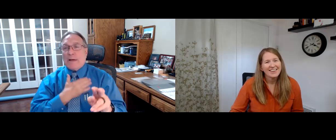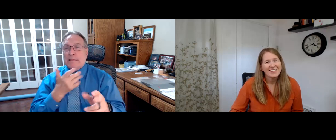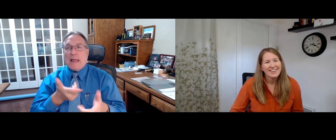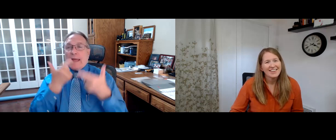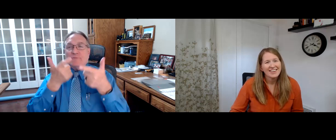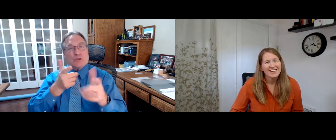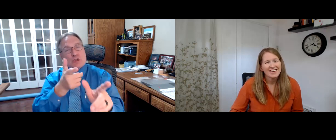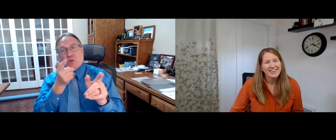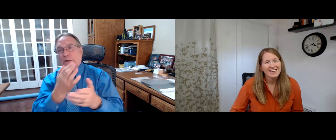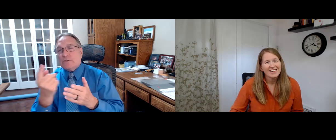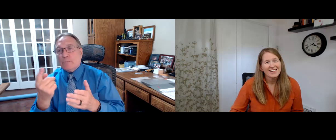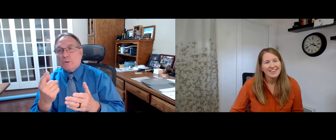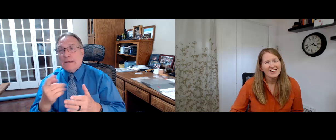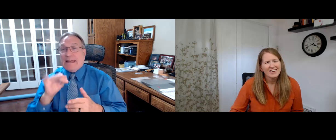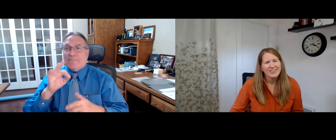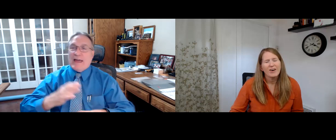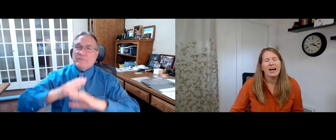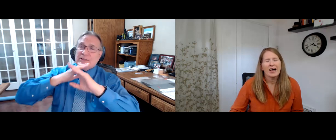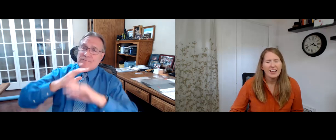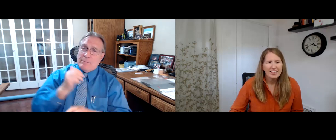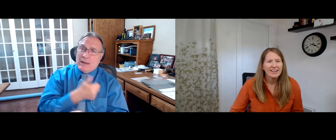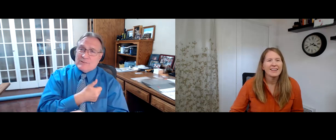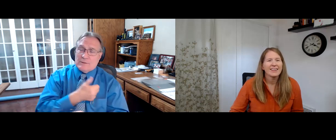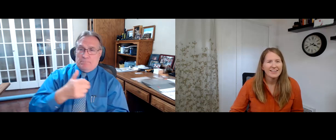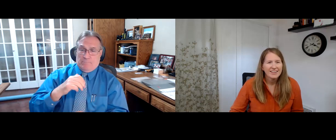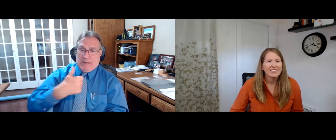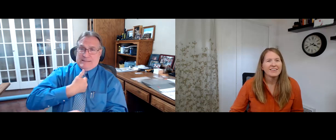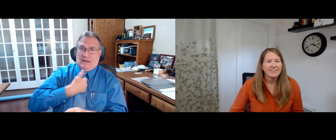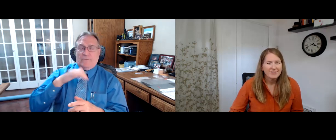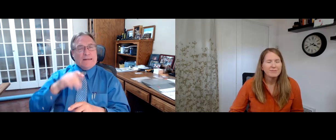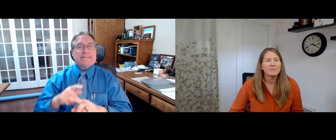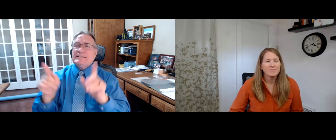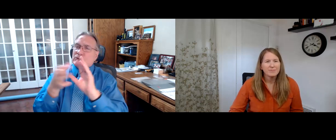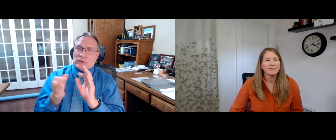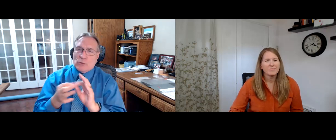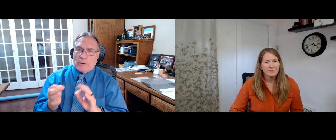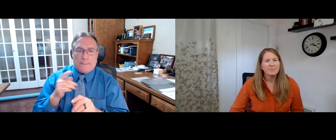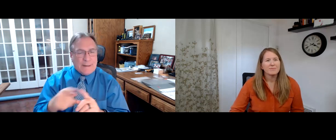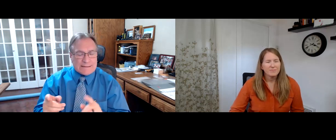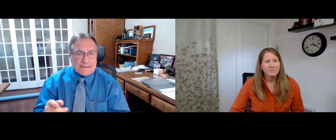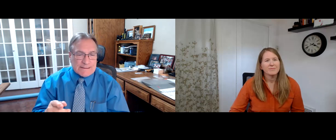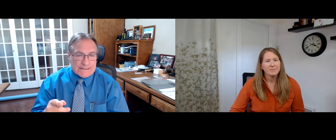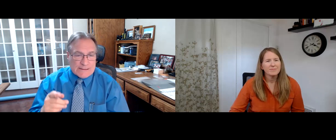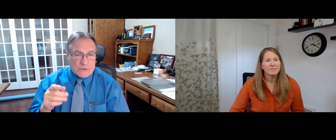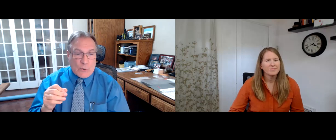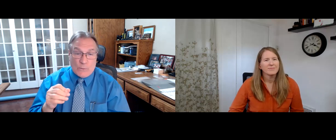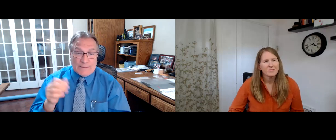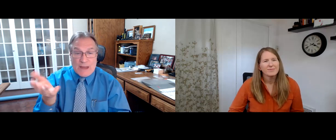my life to shooting someone. If I have to defend myself, that's a different story. But so there's